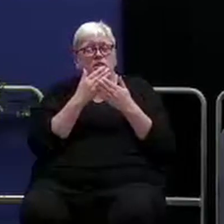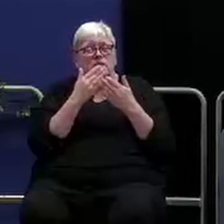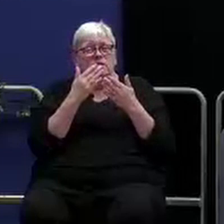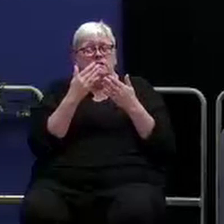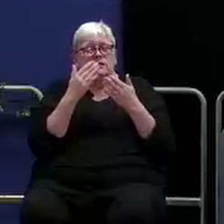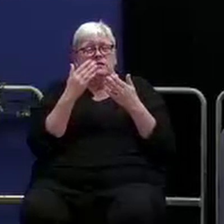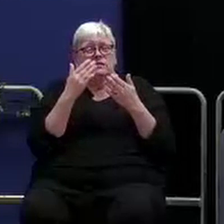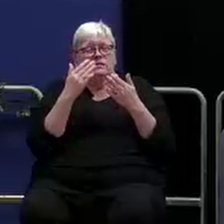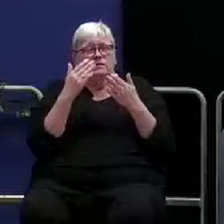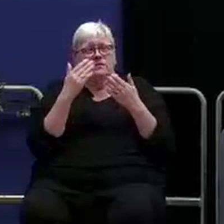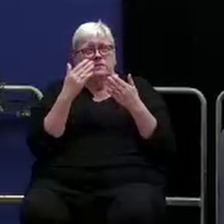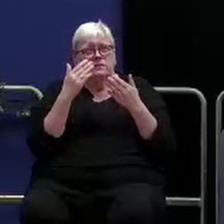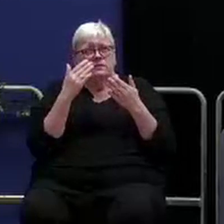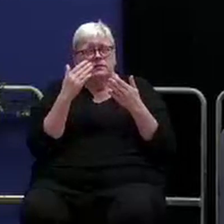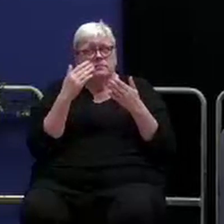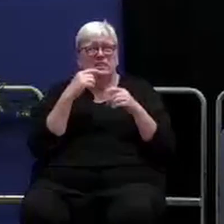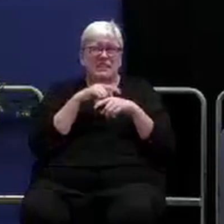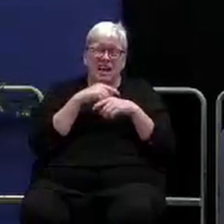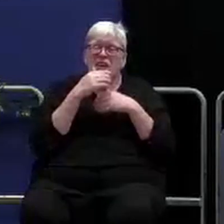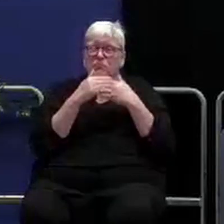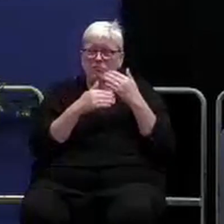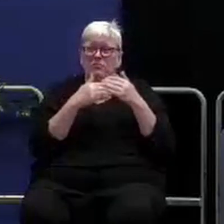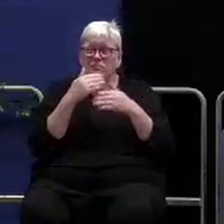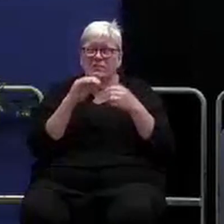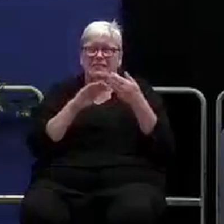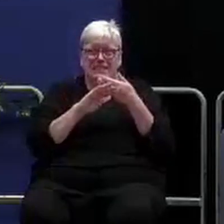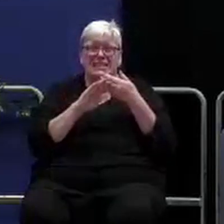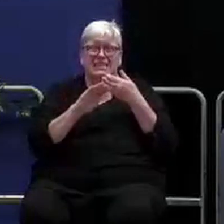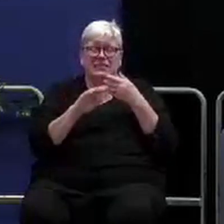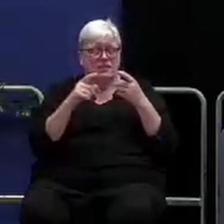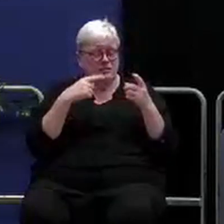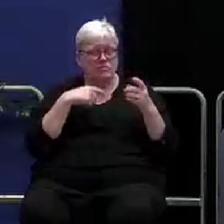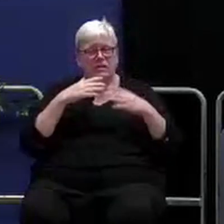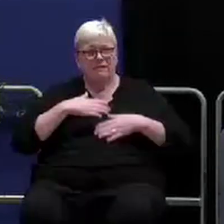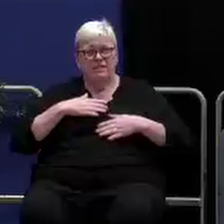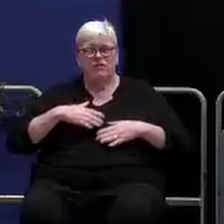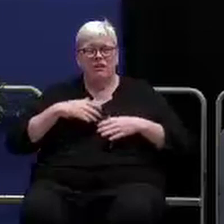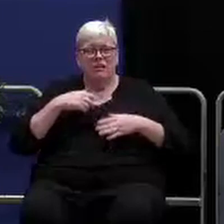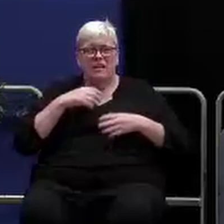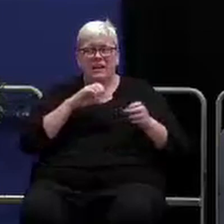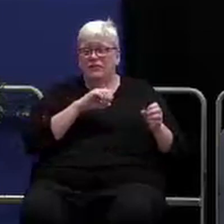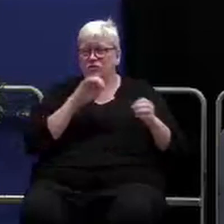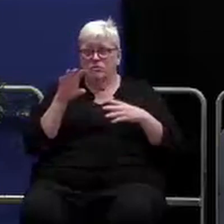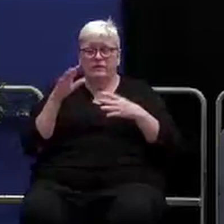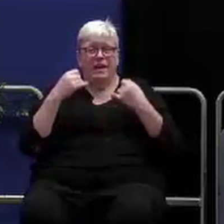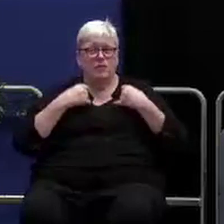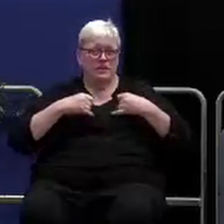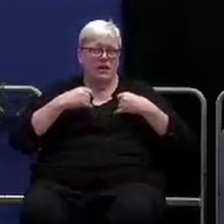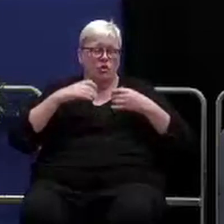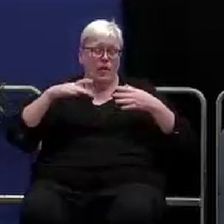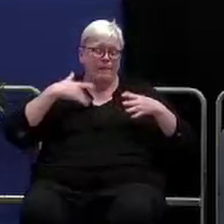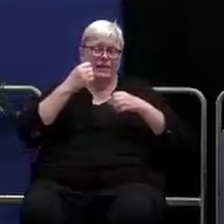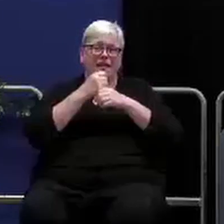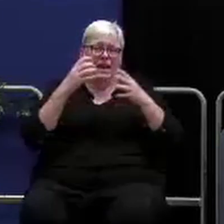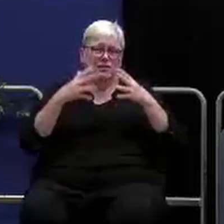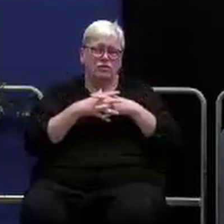distance, not just in time, but there's a physical distance for me as well. I had to take myself away. I was ill. We were living in Glasgow.